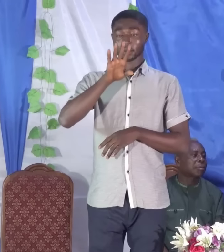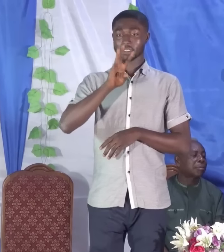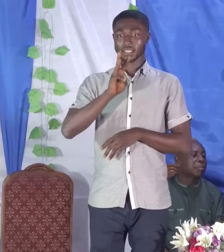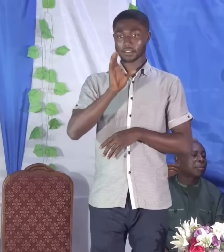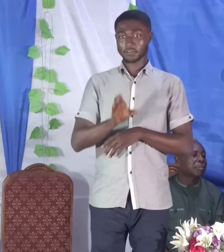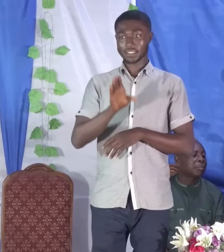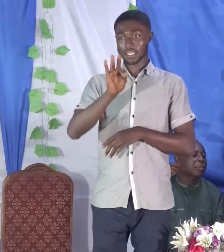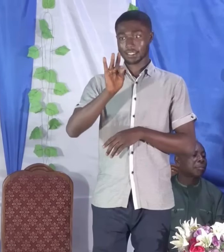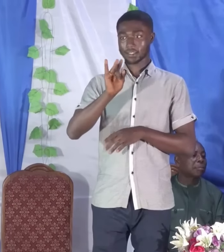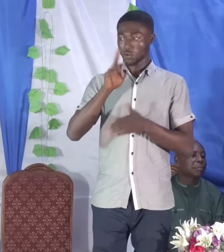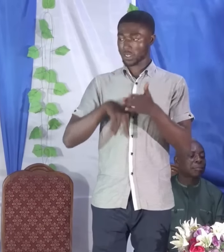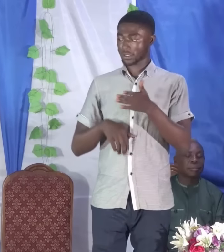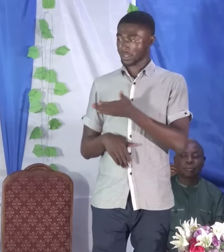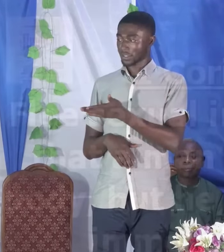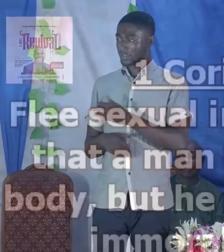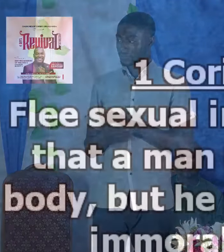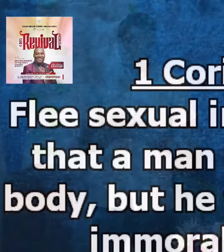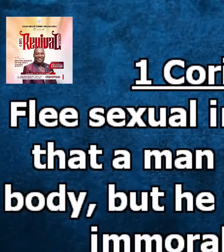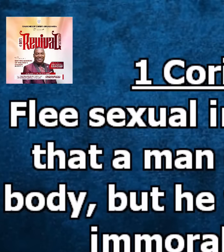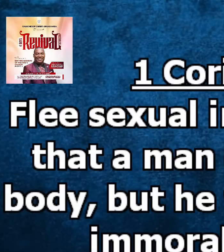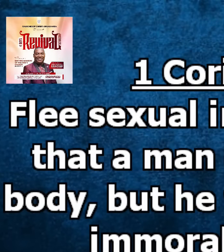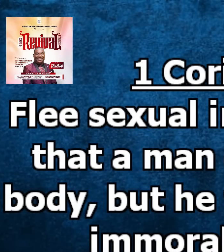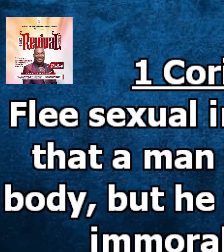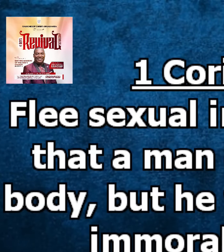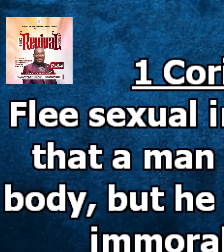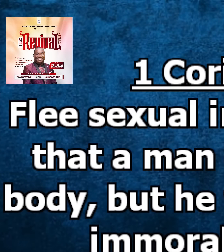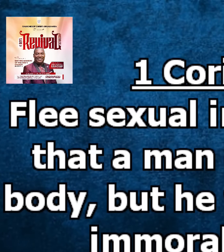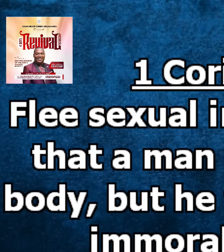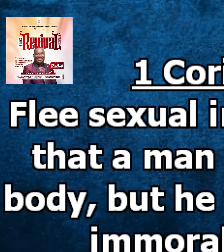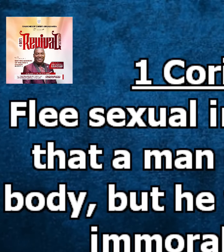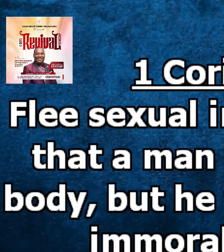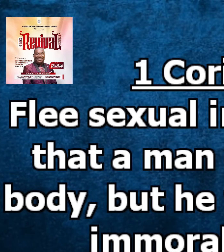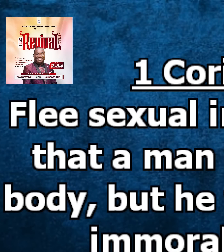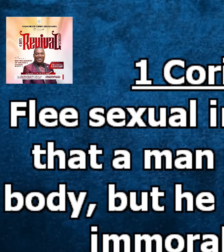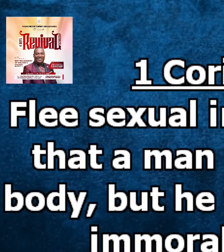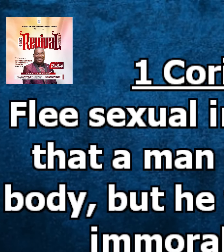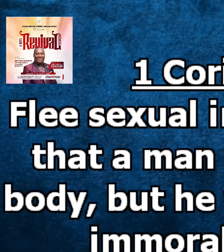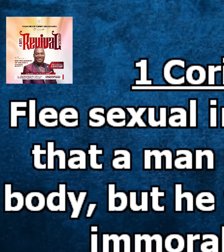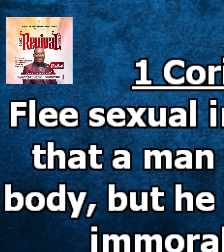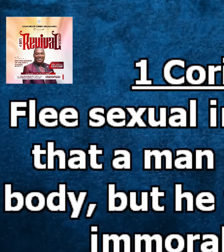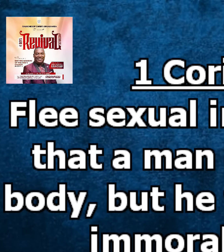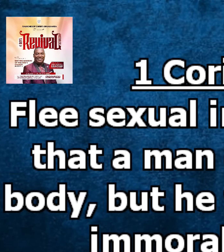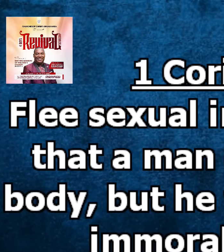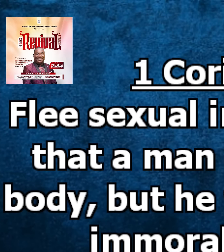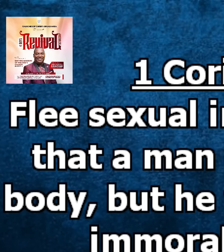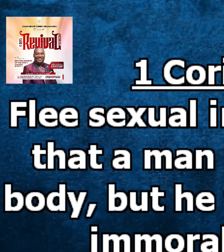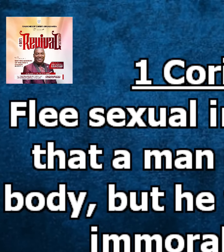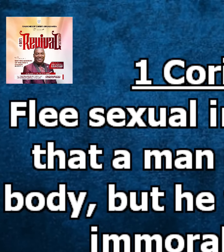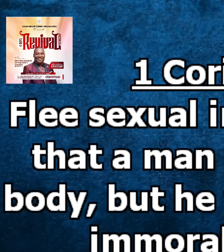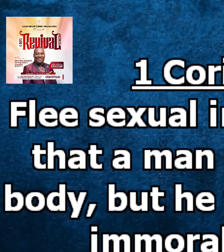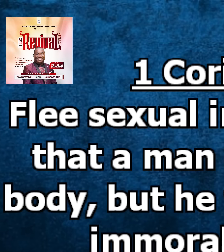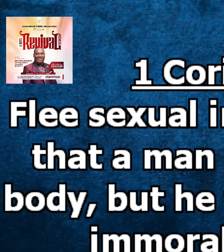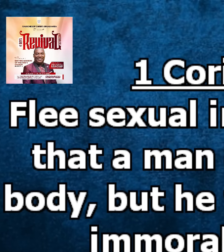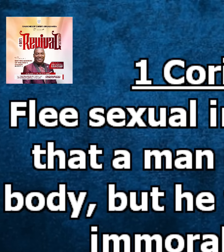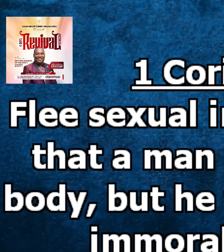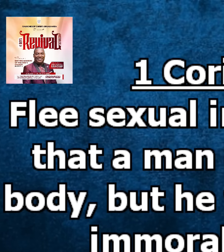18. Aye. Was so ye Christonia, Jenny Edamambo, we are Baba, who's a branch be